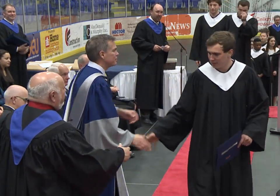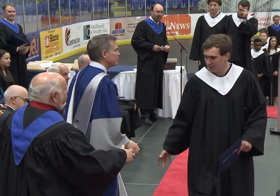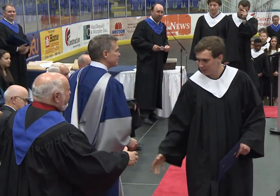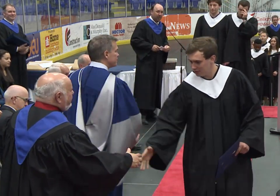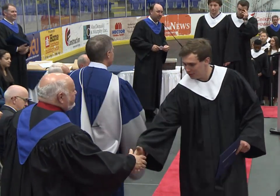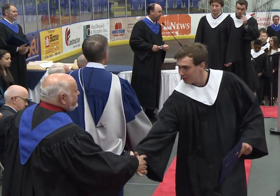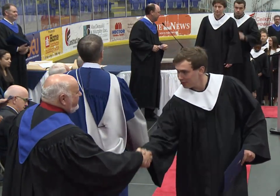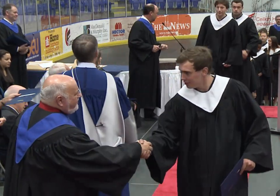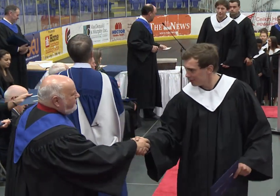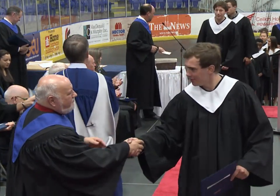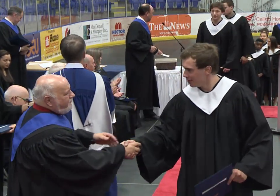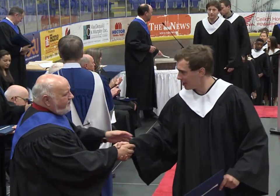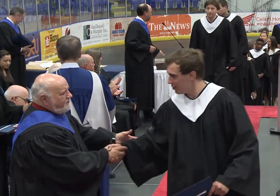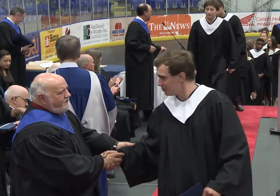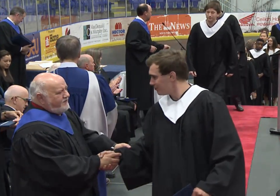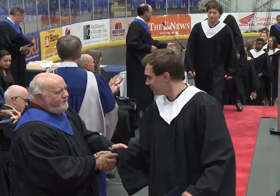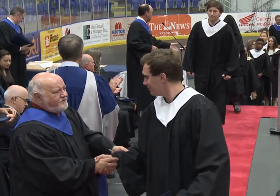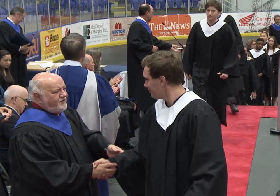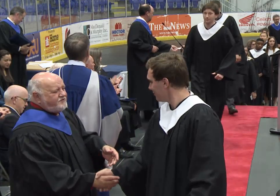Damon Muir.